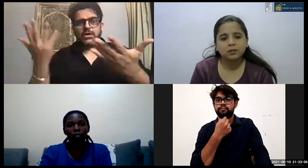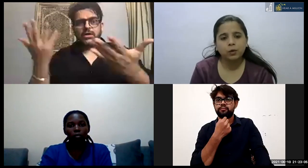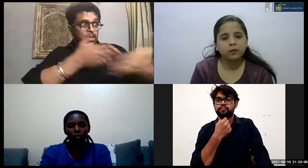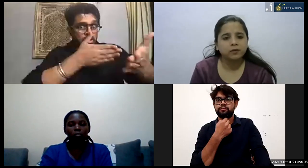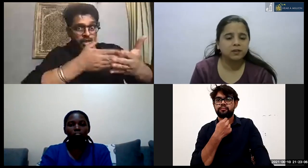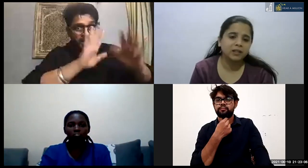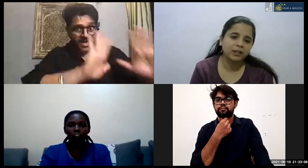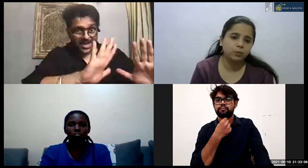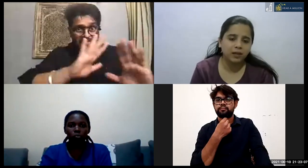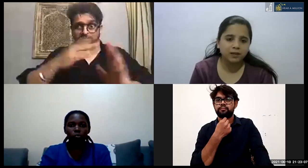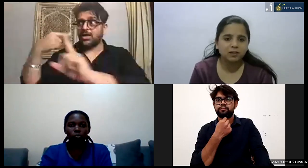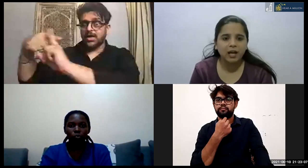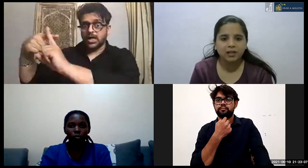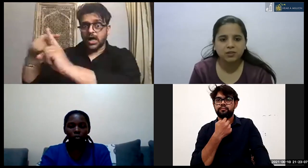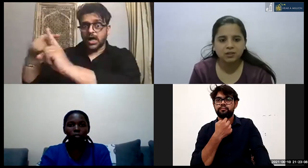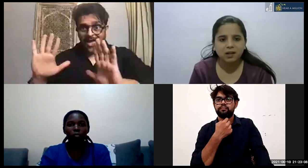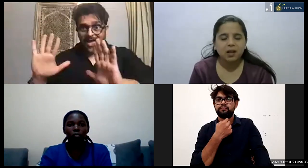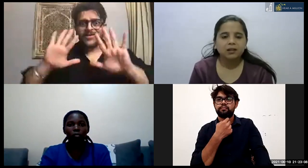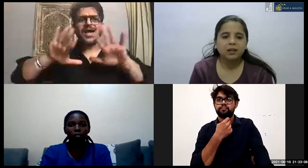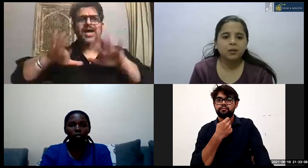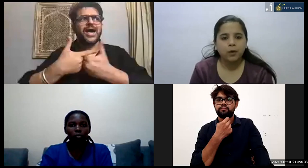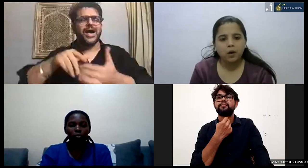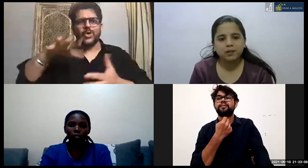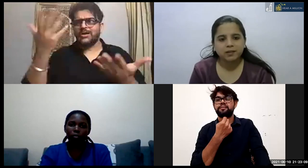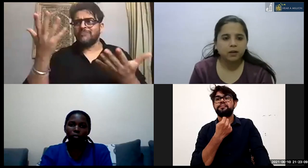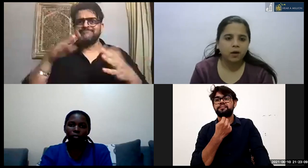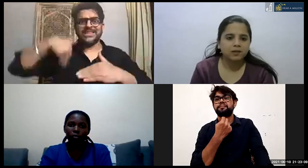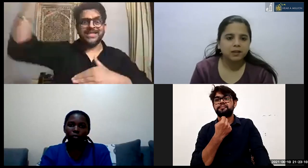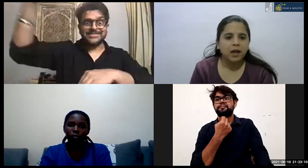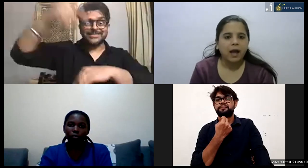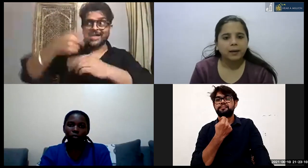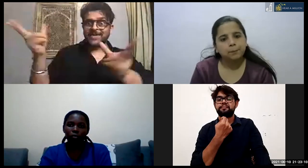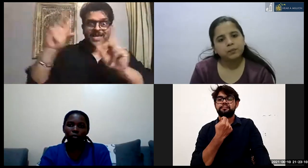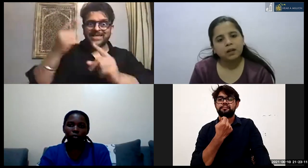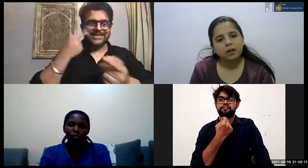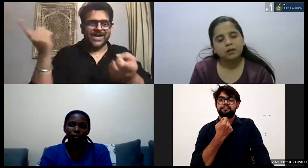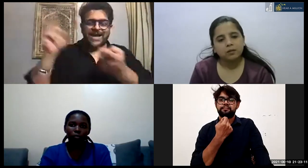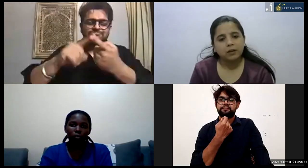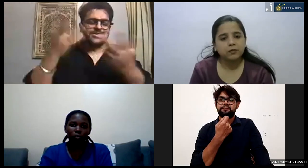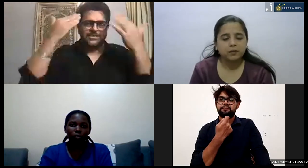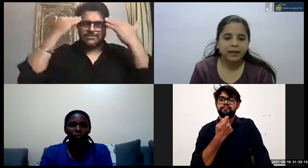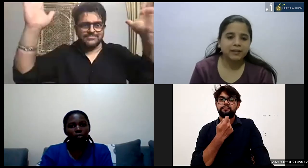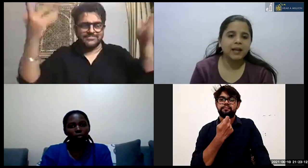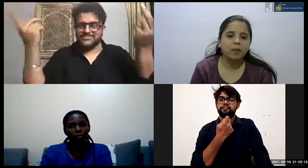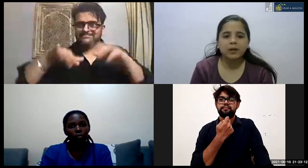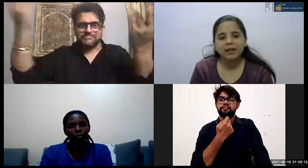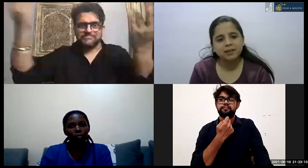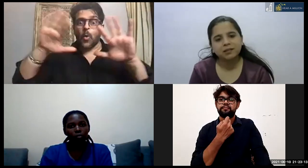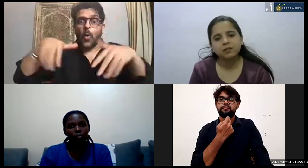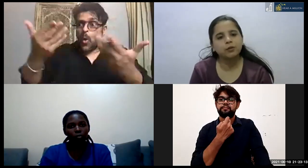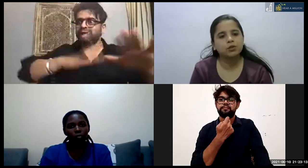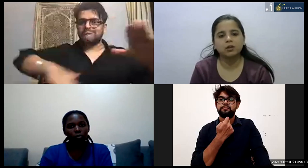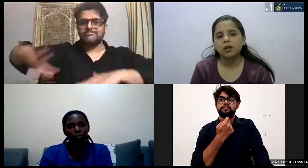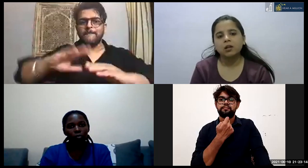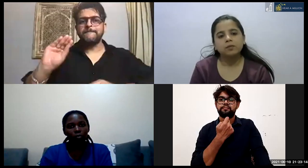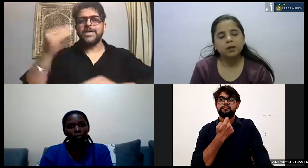gives us more of the experience, the challenges, the pros and cons. And if anything happened like this in